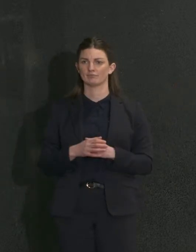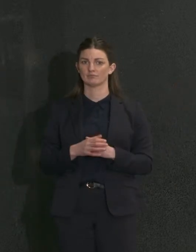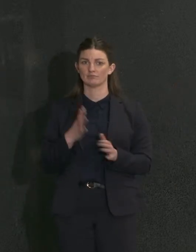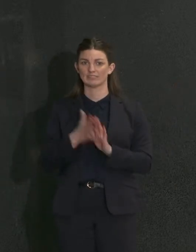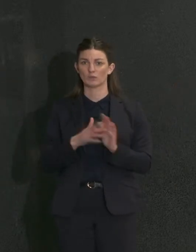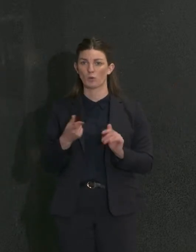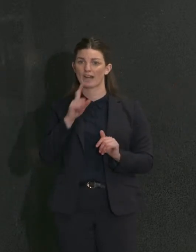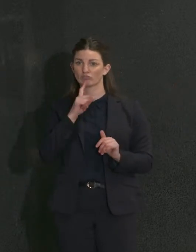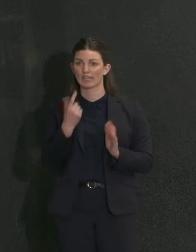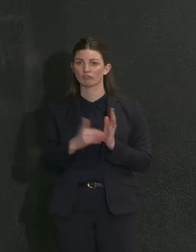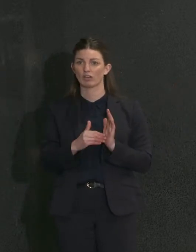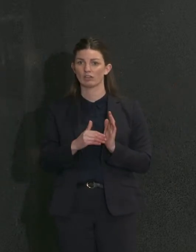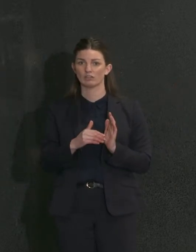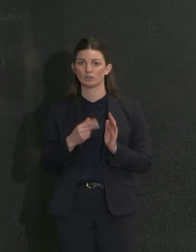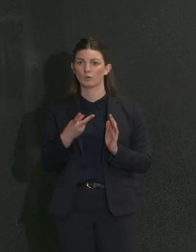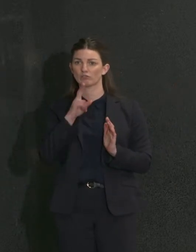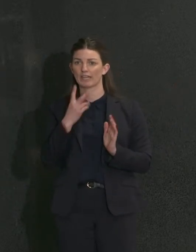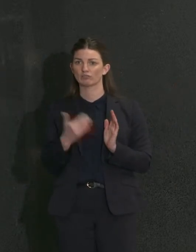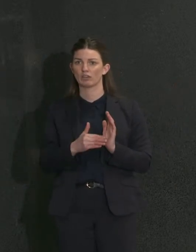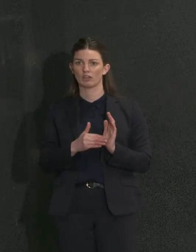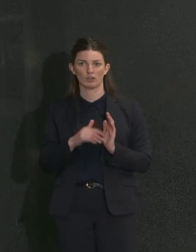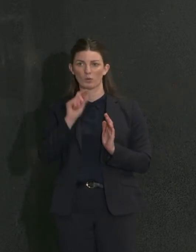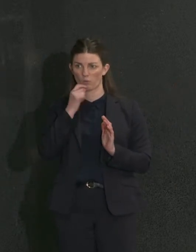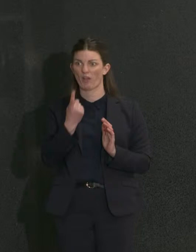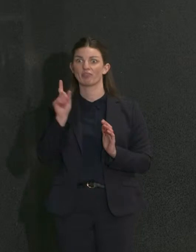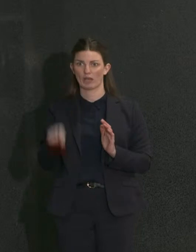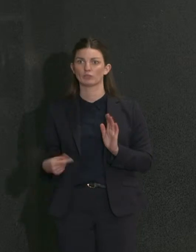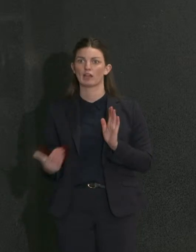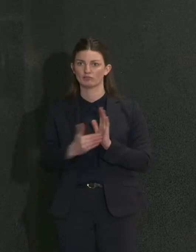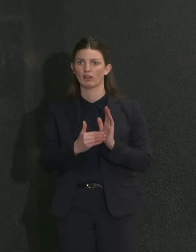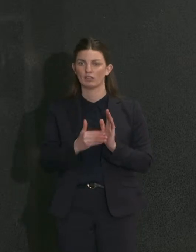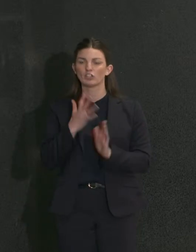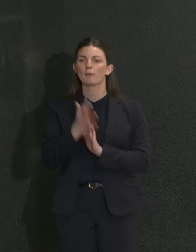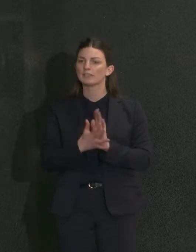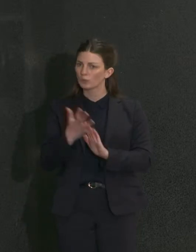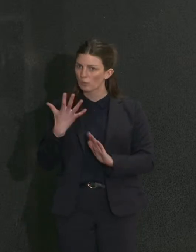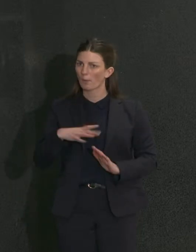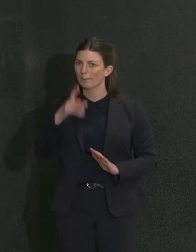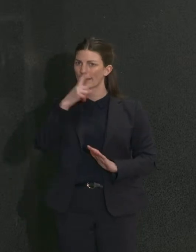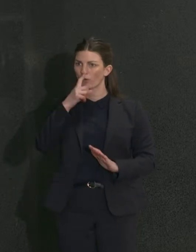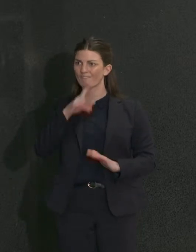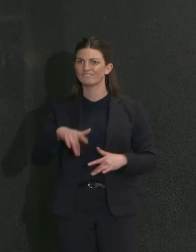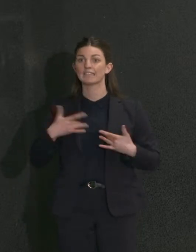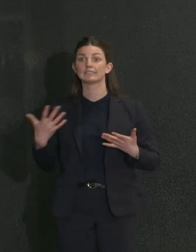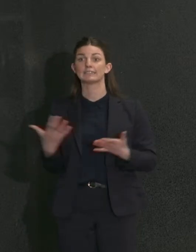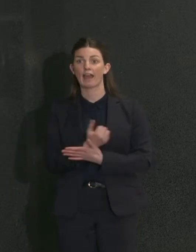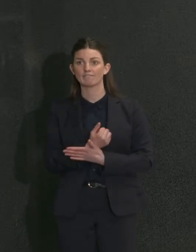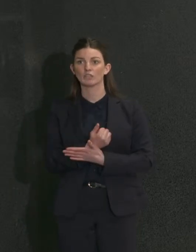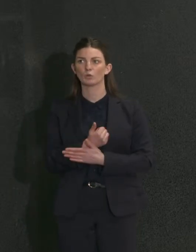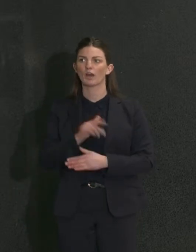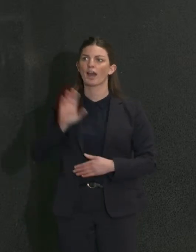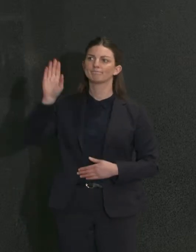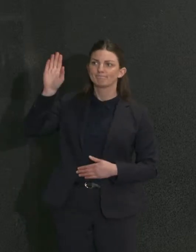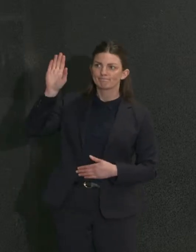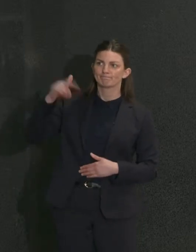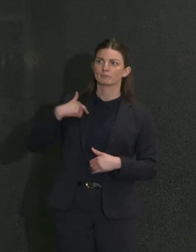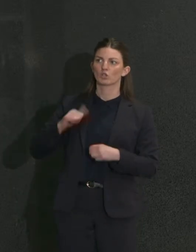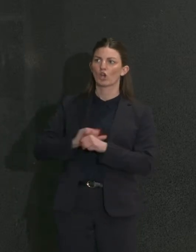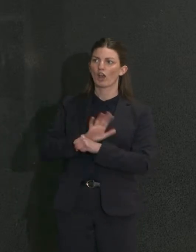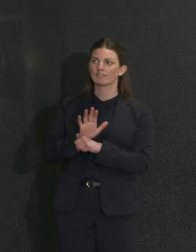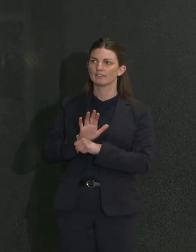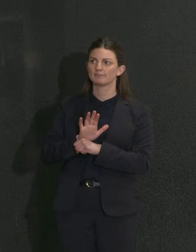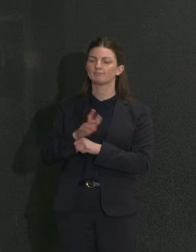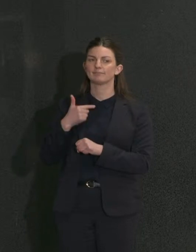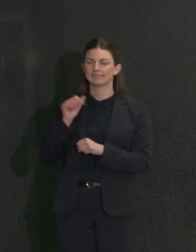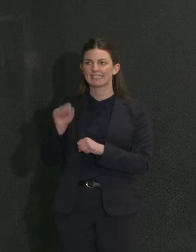thousands of cases. We don't want that. We want people to come forward. We want people to do the right thing. We want people to get tested and then follow the